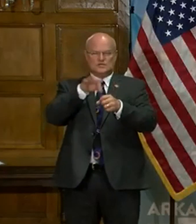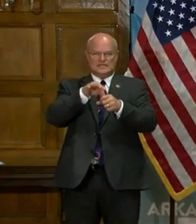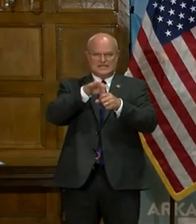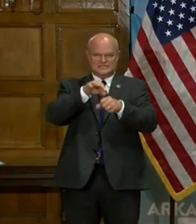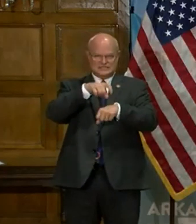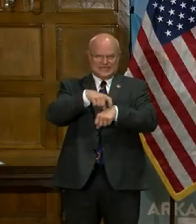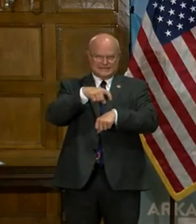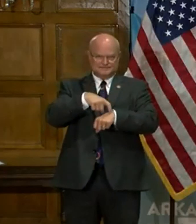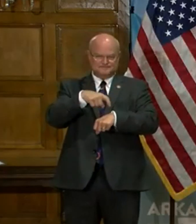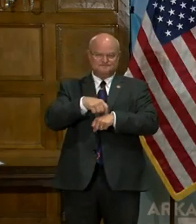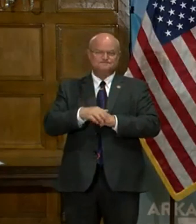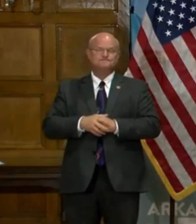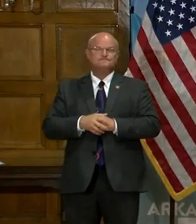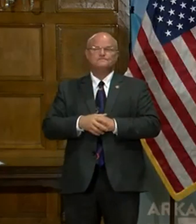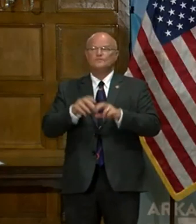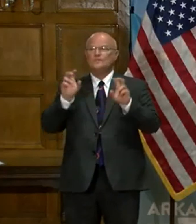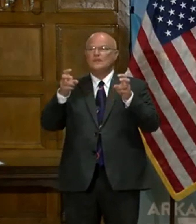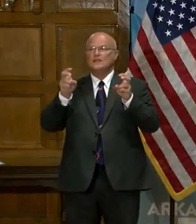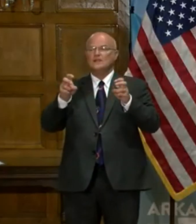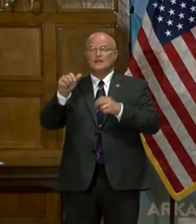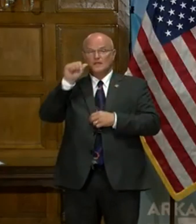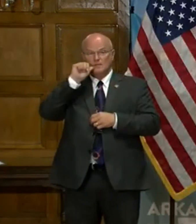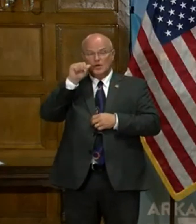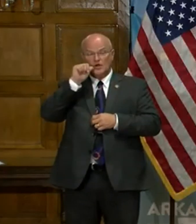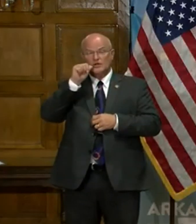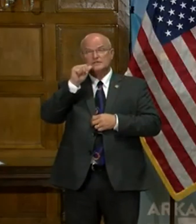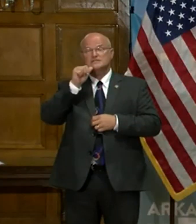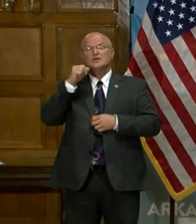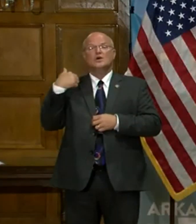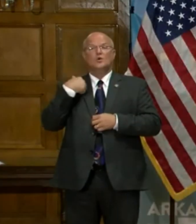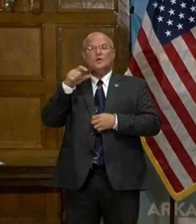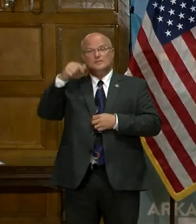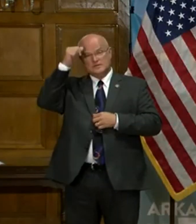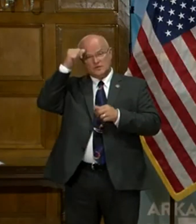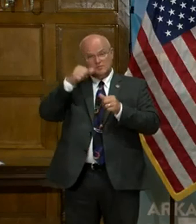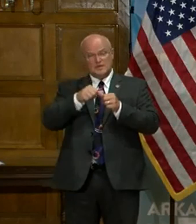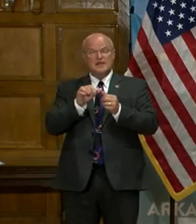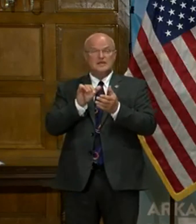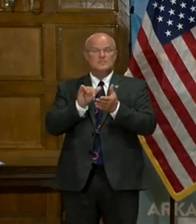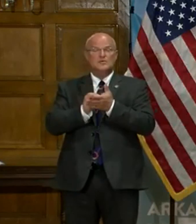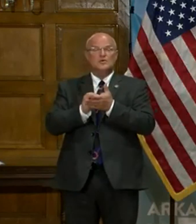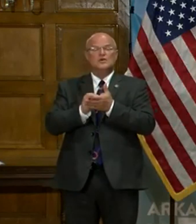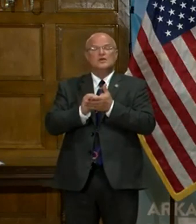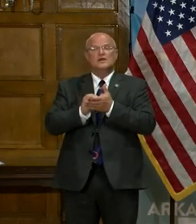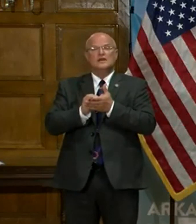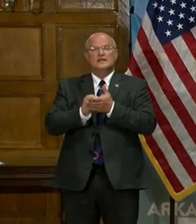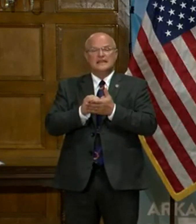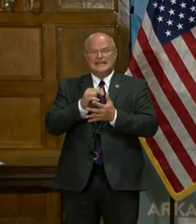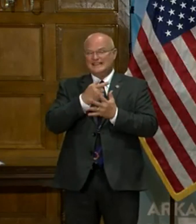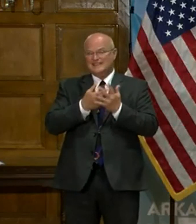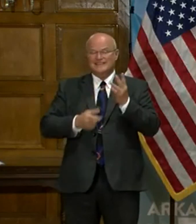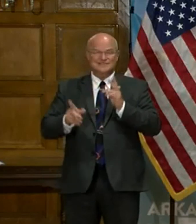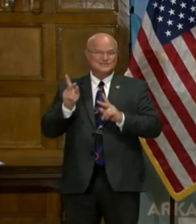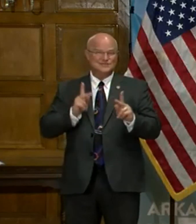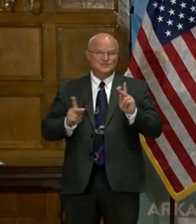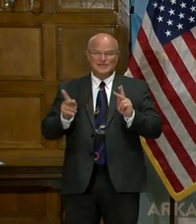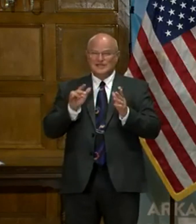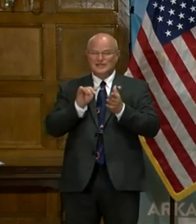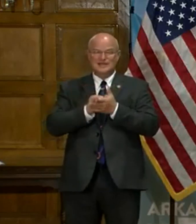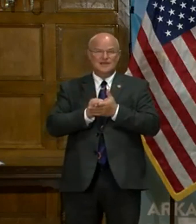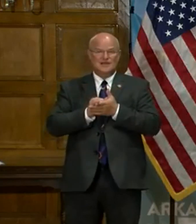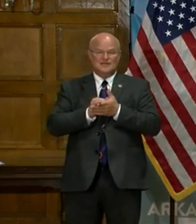the election. In terms of the bars, we have to remember that these are people